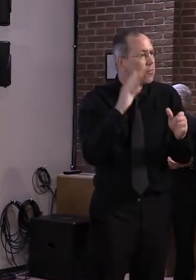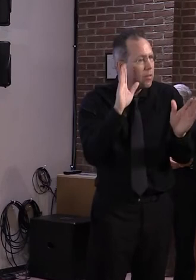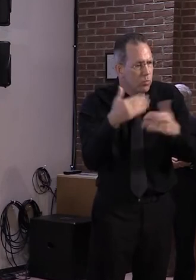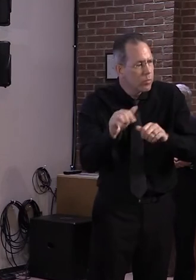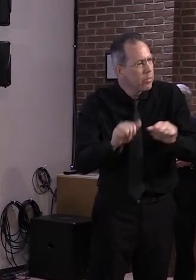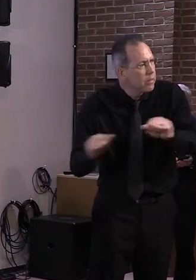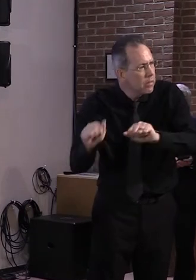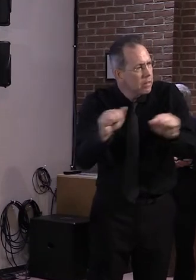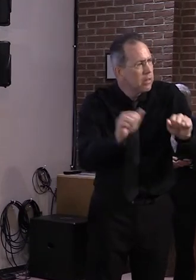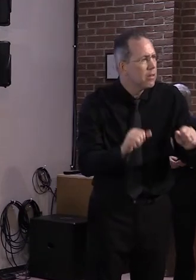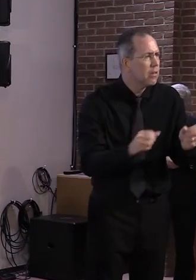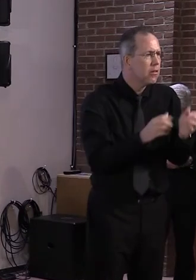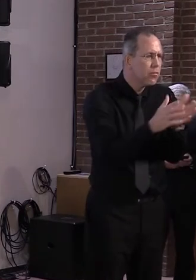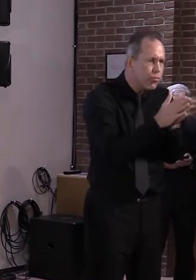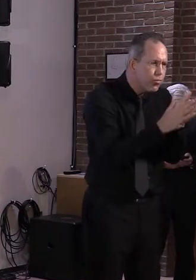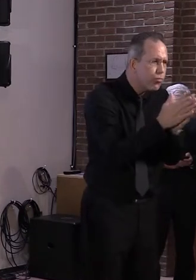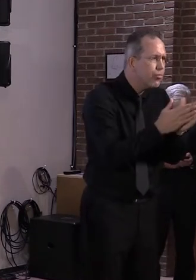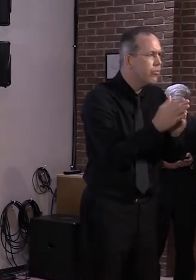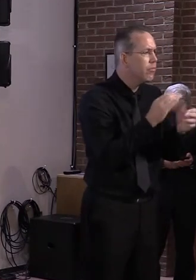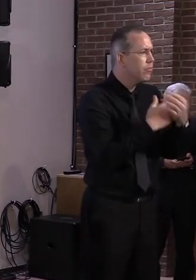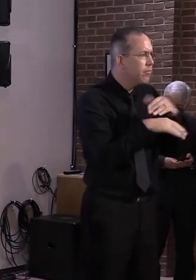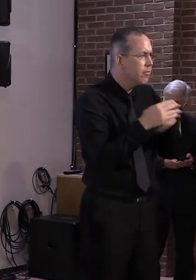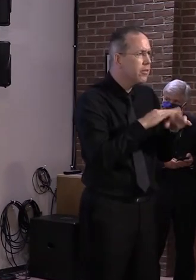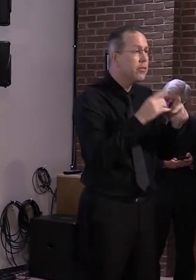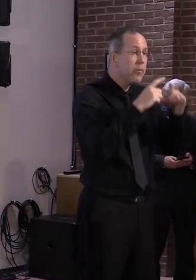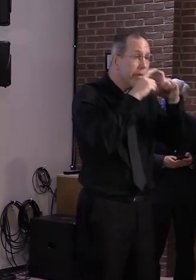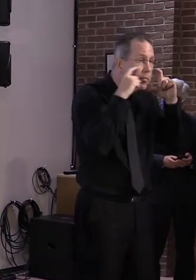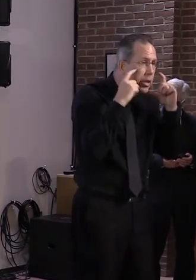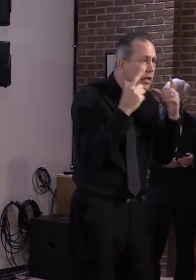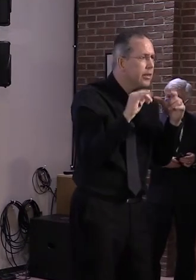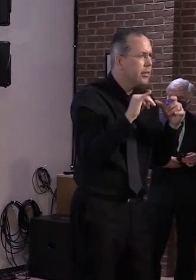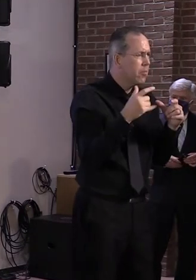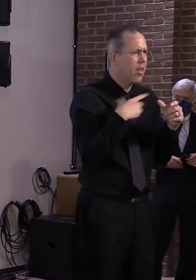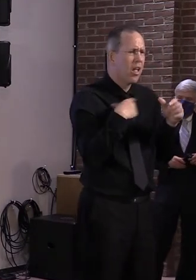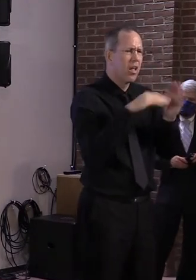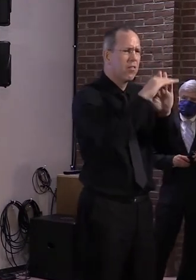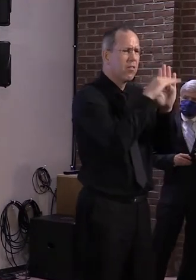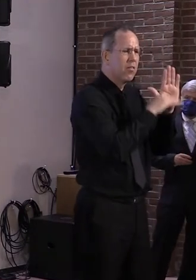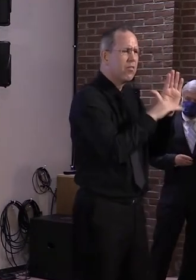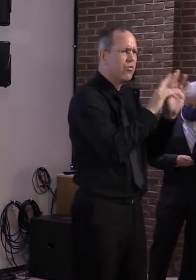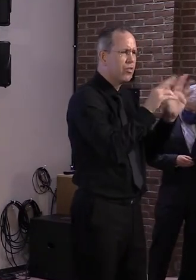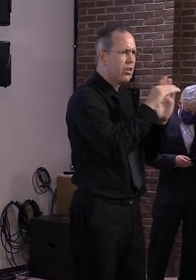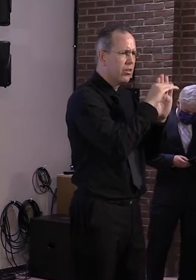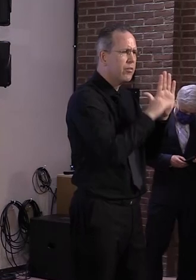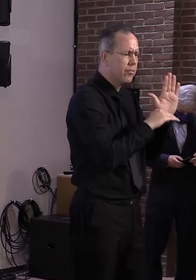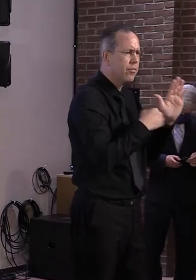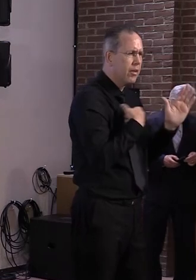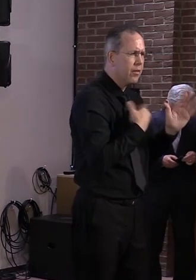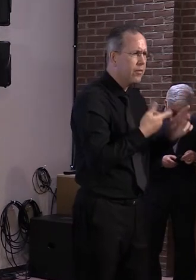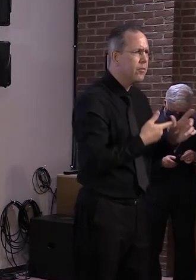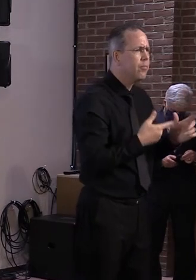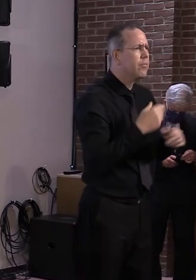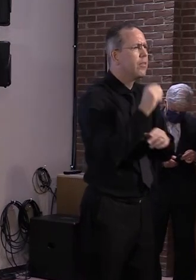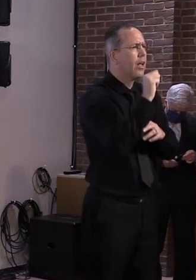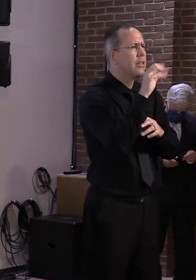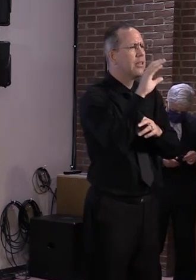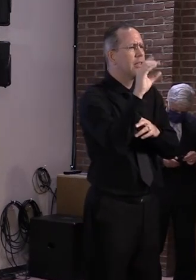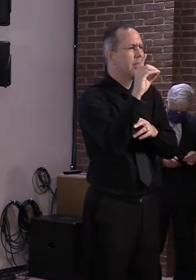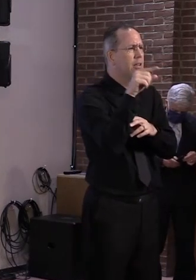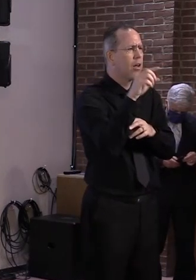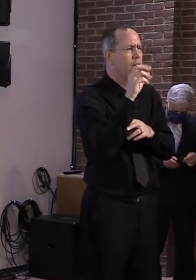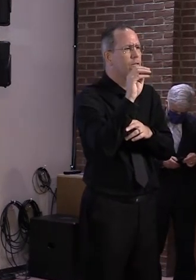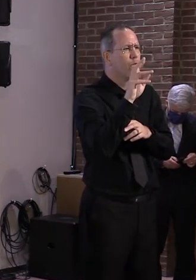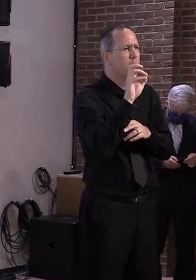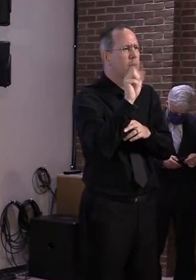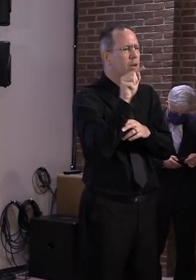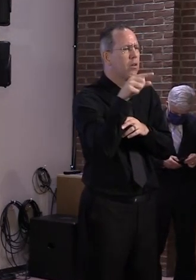I'm sure there's others in the guidance as well. Yeah, on the ACCD page that would give